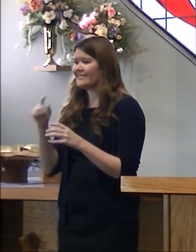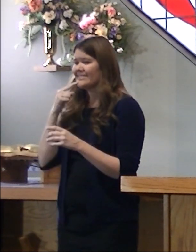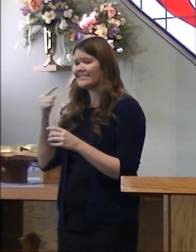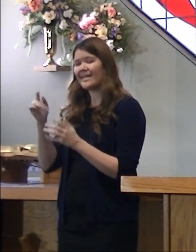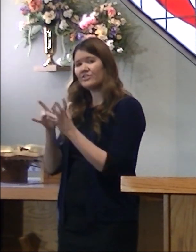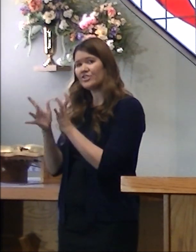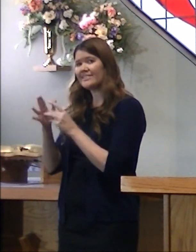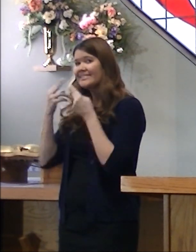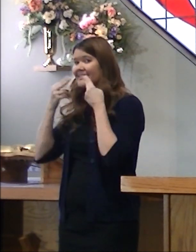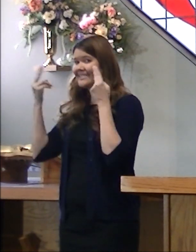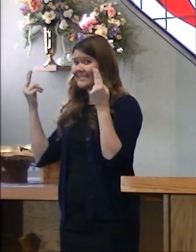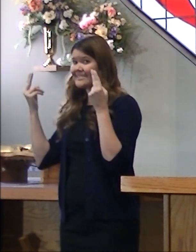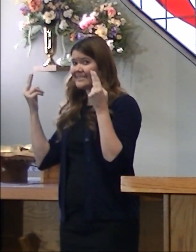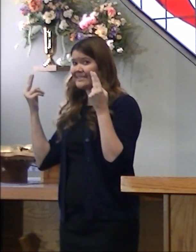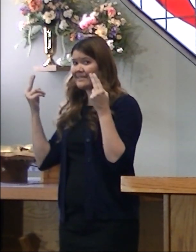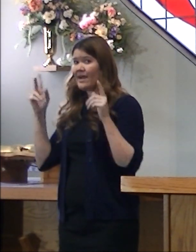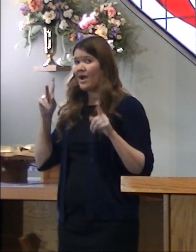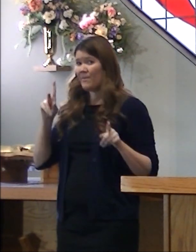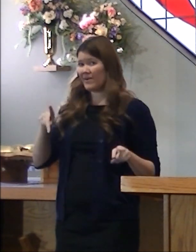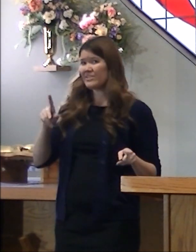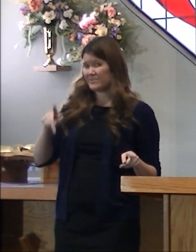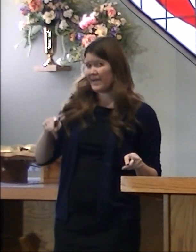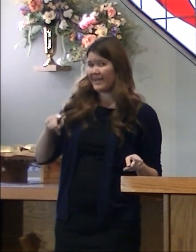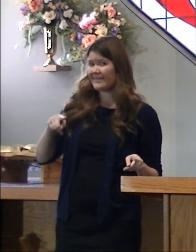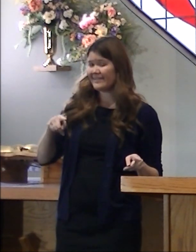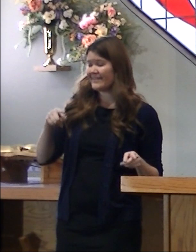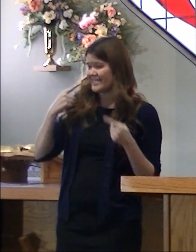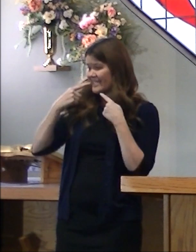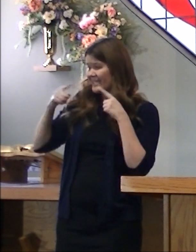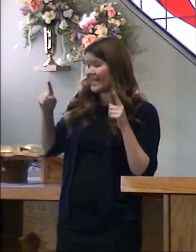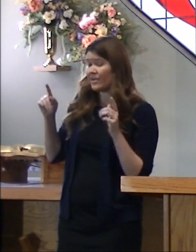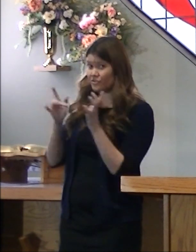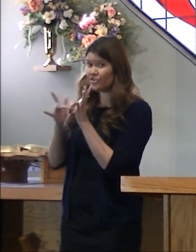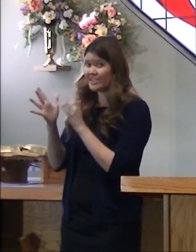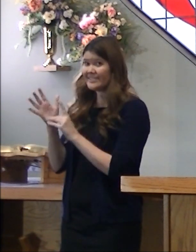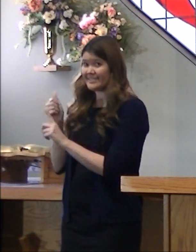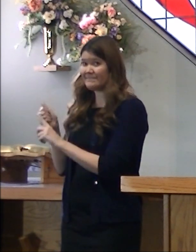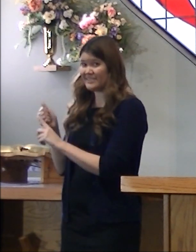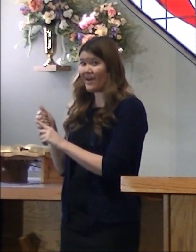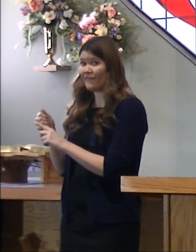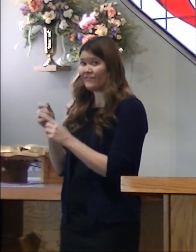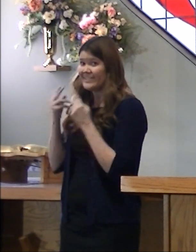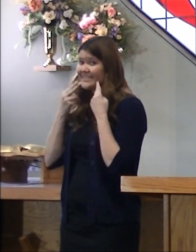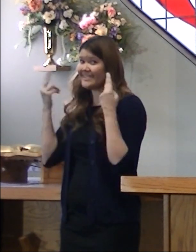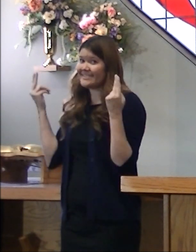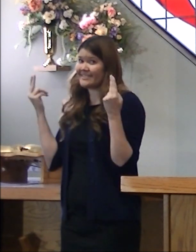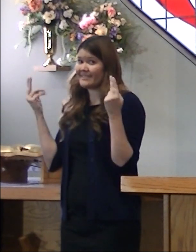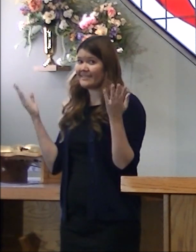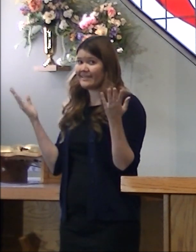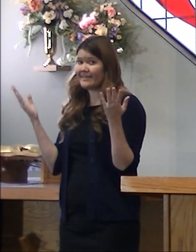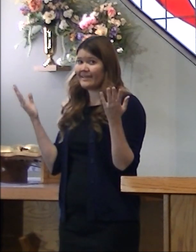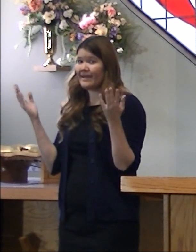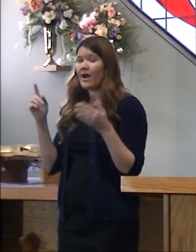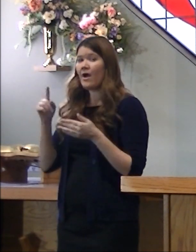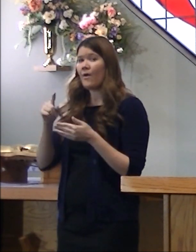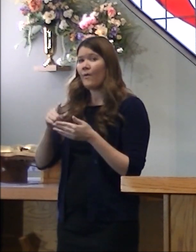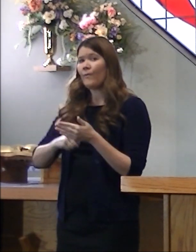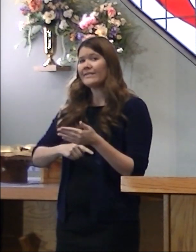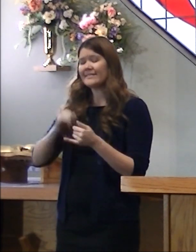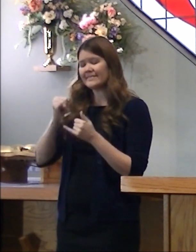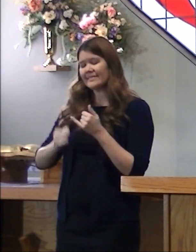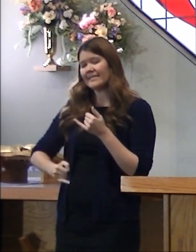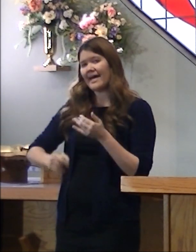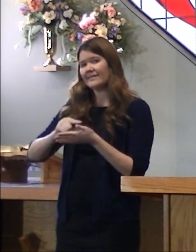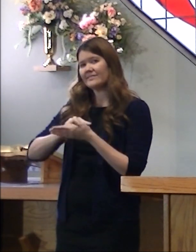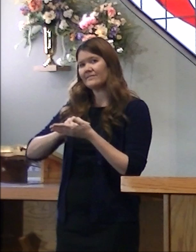innocence. Pilate has already declared that Jesus is innocent. What does the very